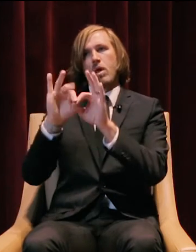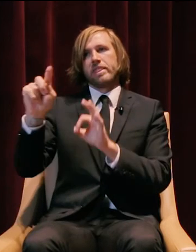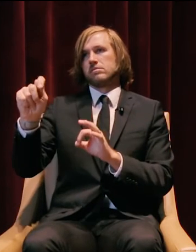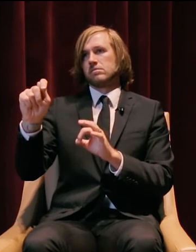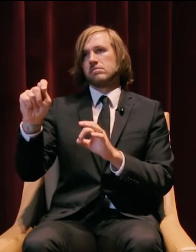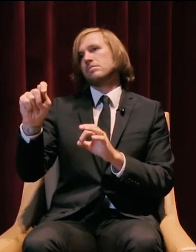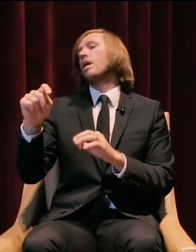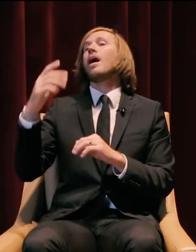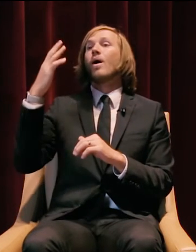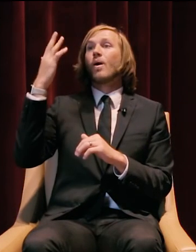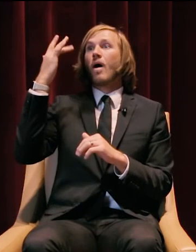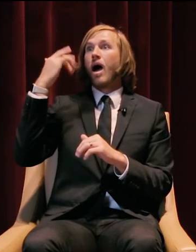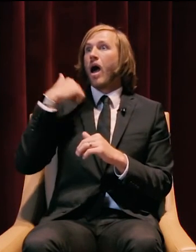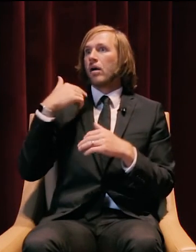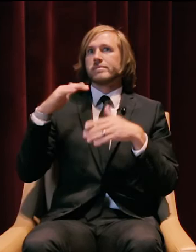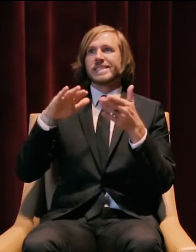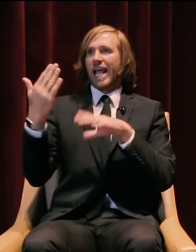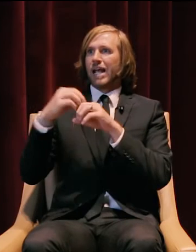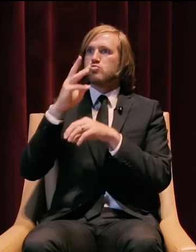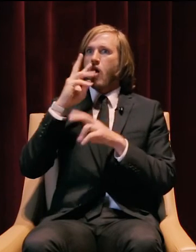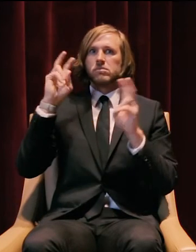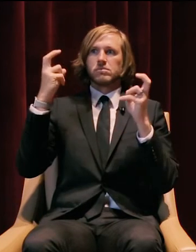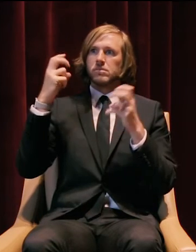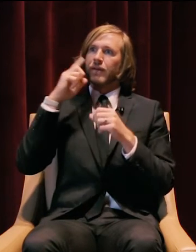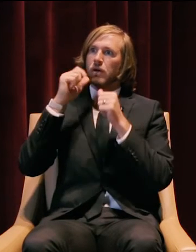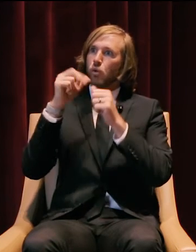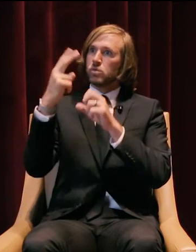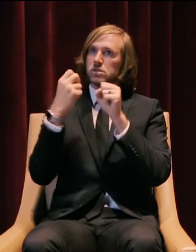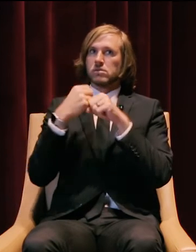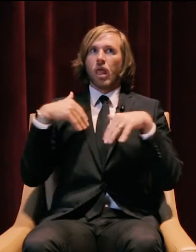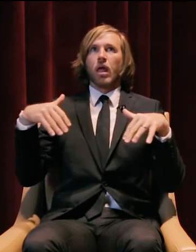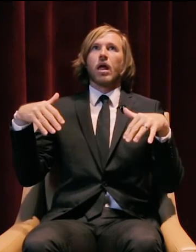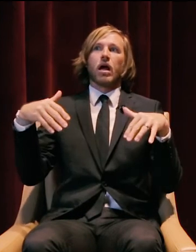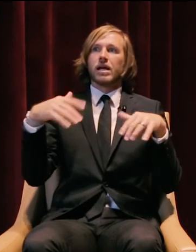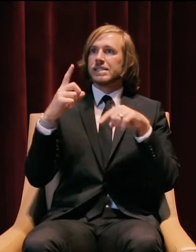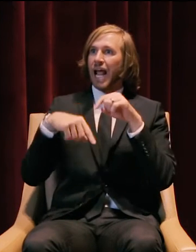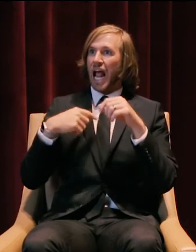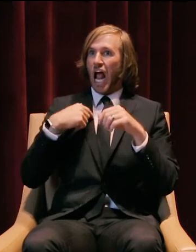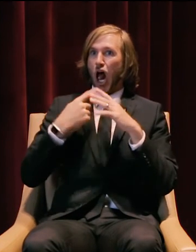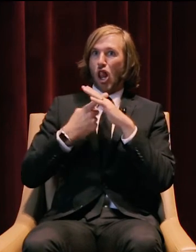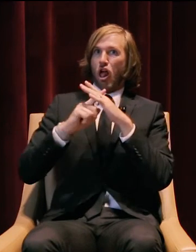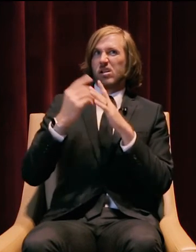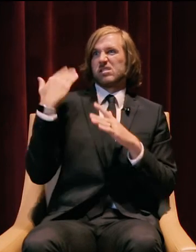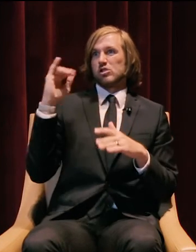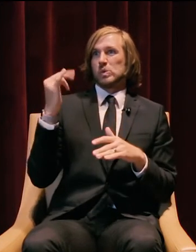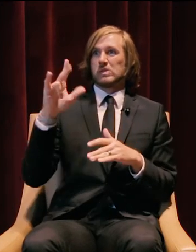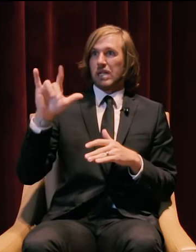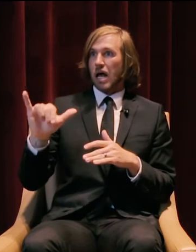it. Because I was probably dead in the water for 2 years. And our launch this last